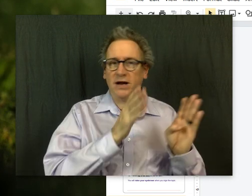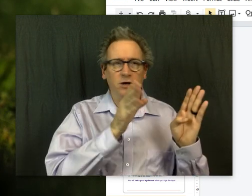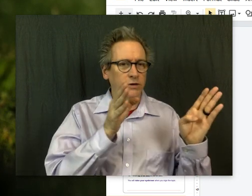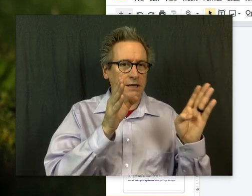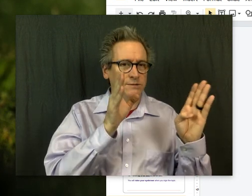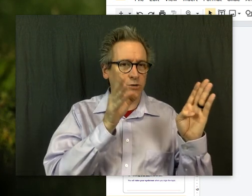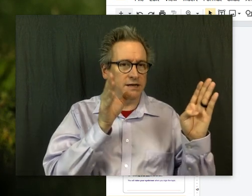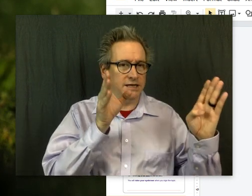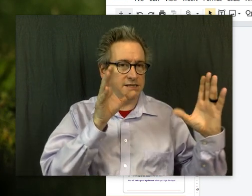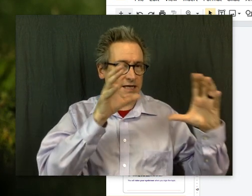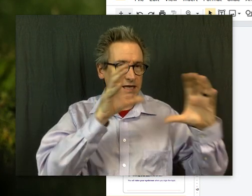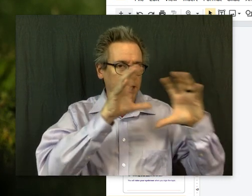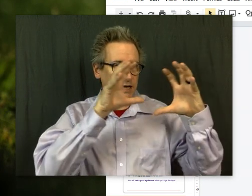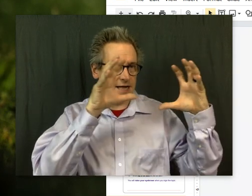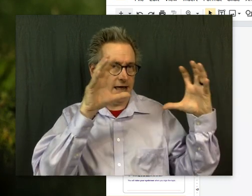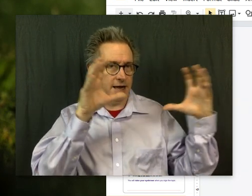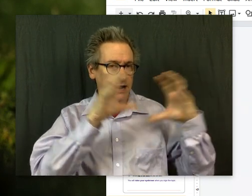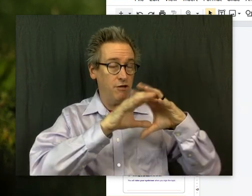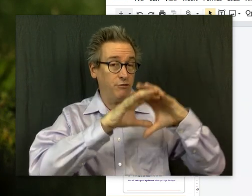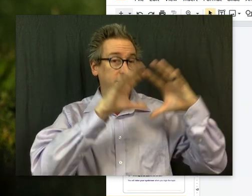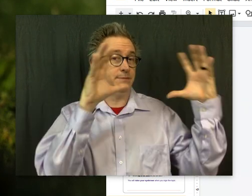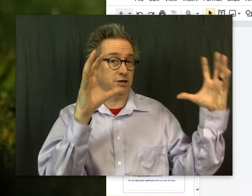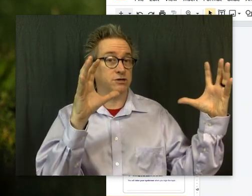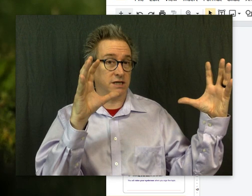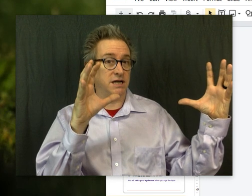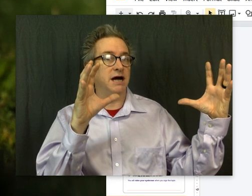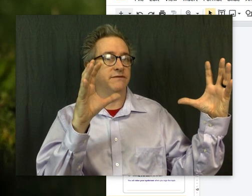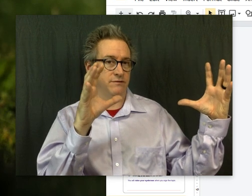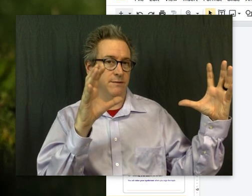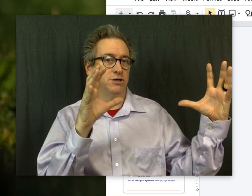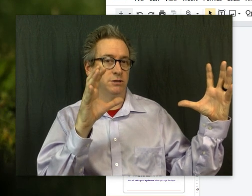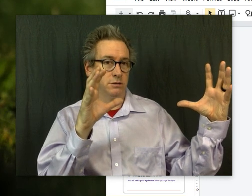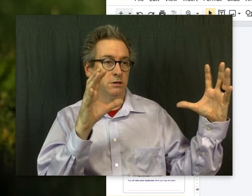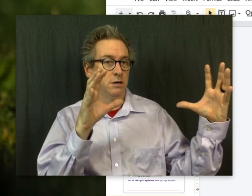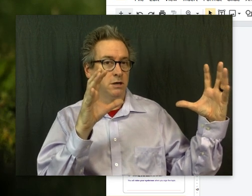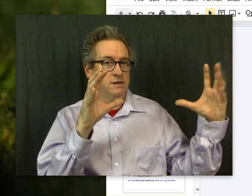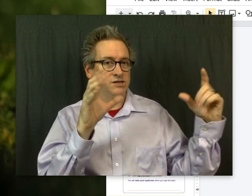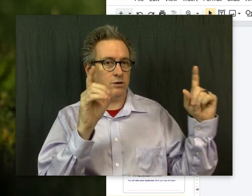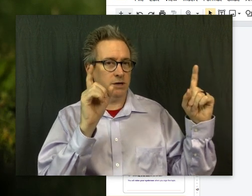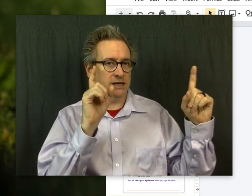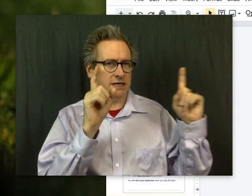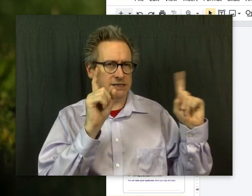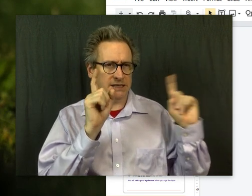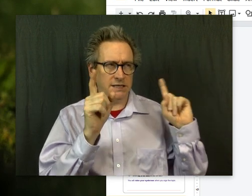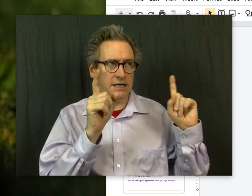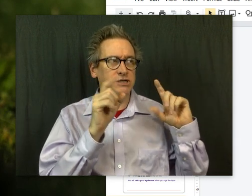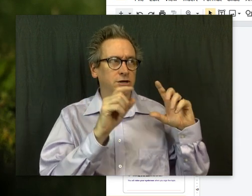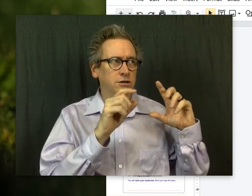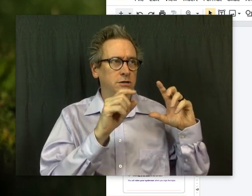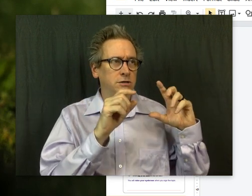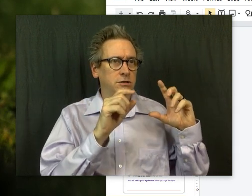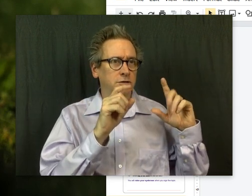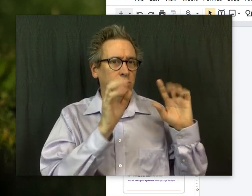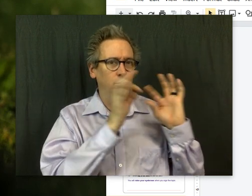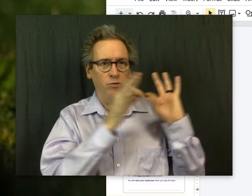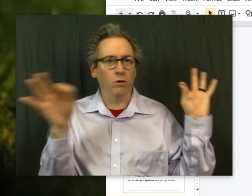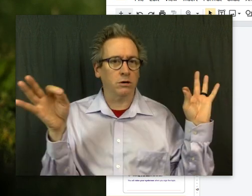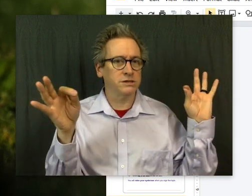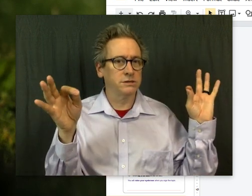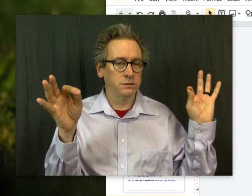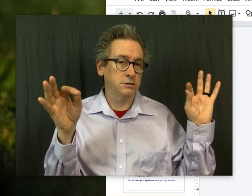The brain can only keep so many things in its head, and a 3D picture is a lot of information. So it's easier